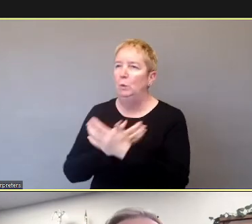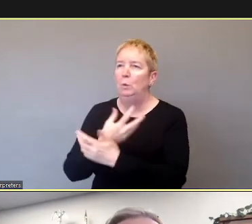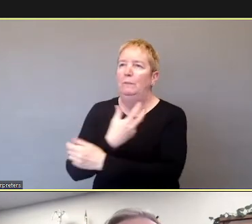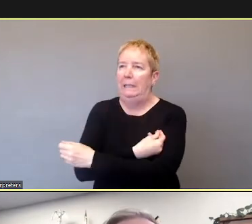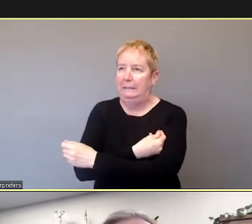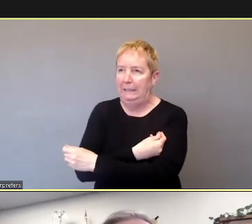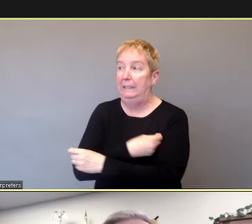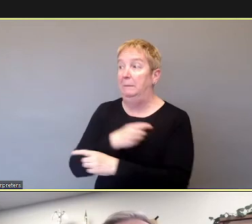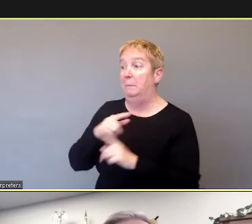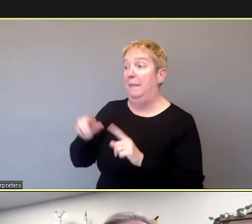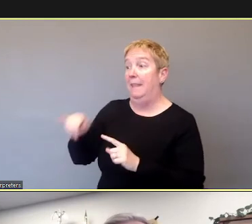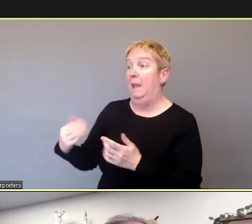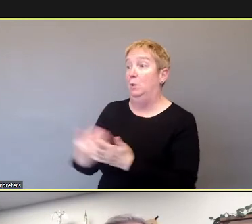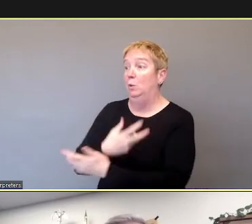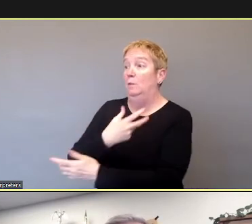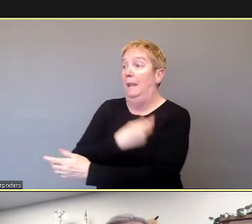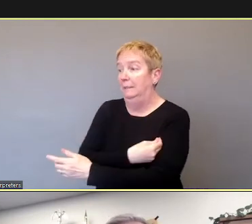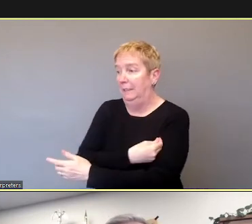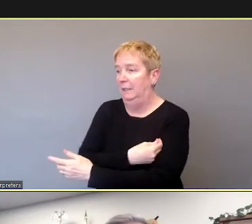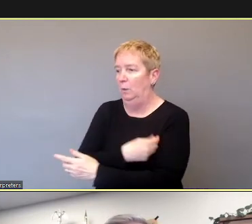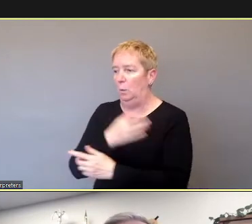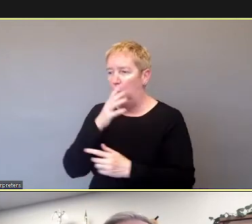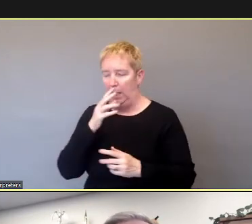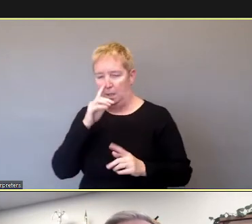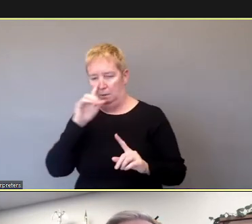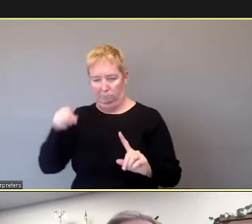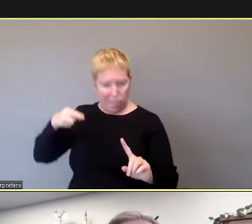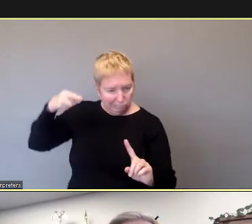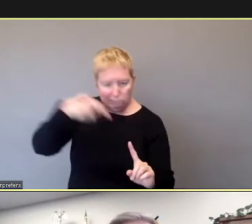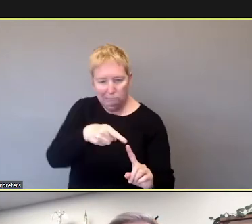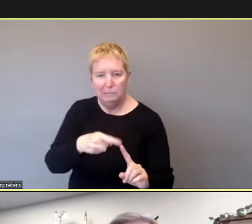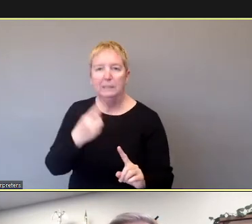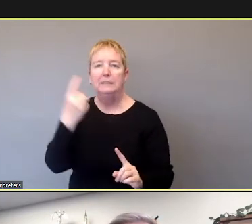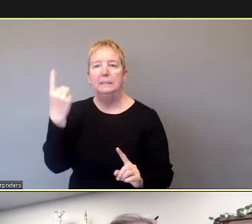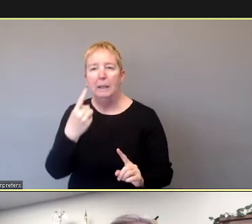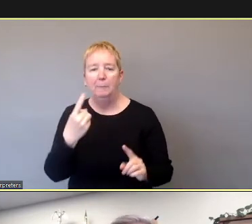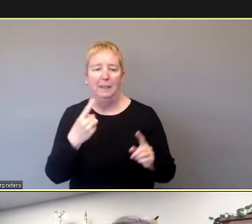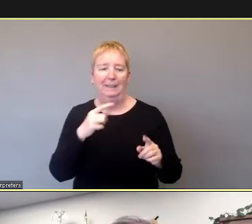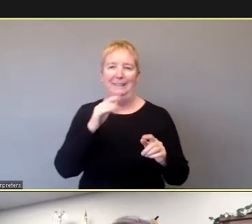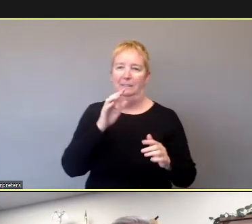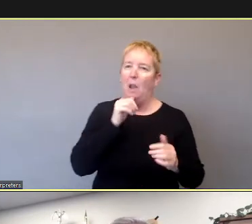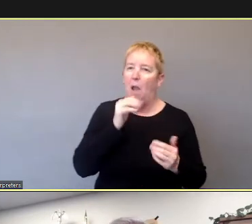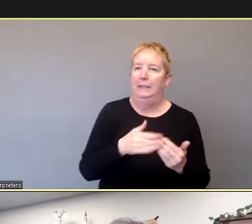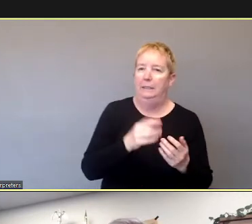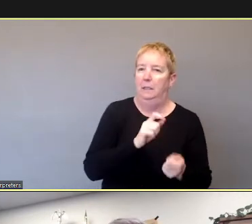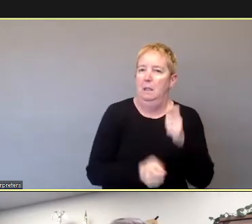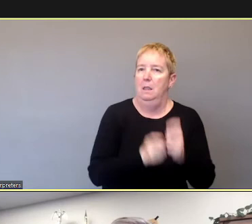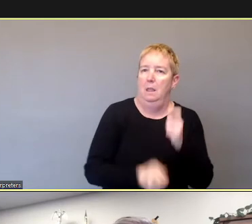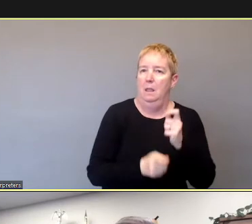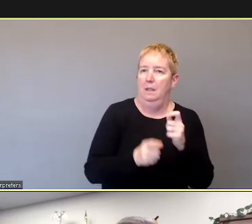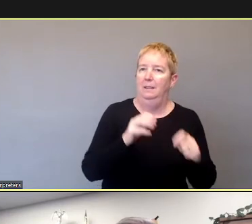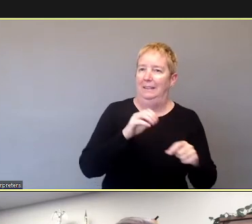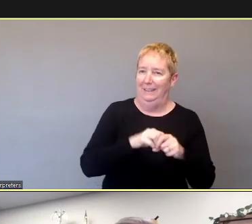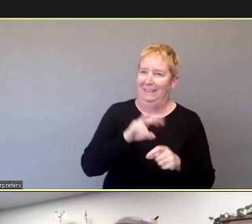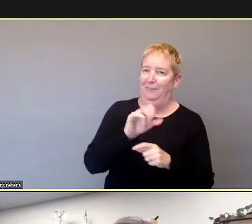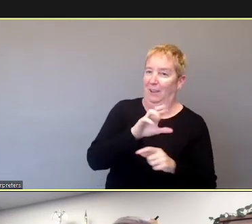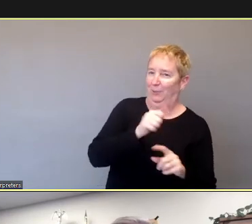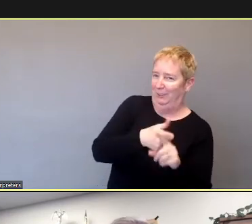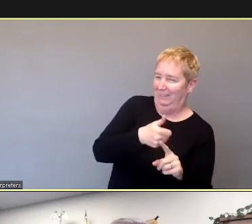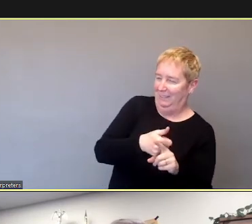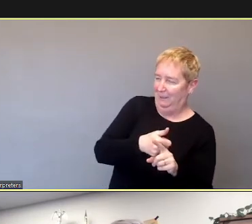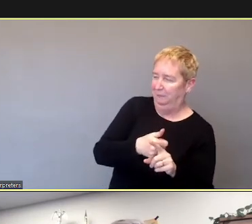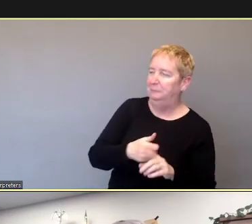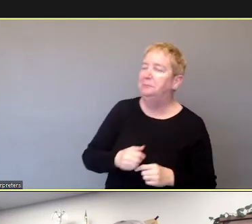we're watching closely. But yeah, I hope to see more evolution of the vaccines and their